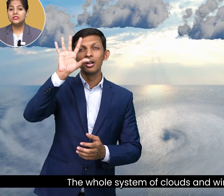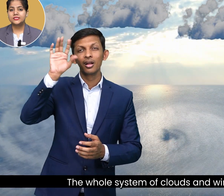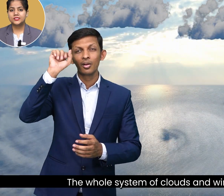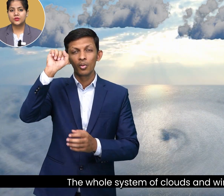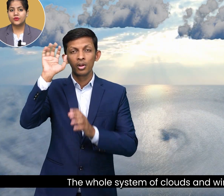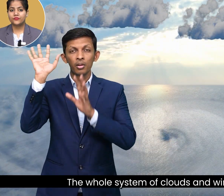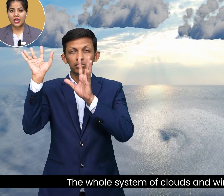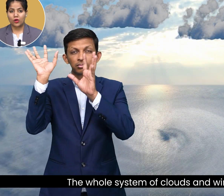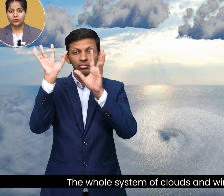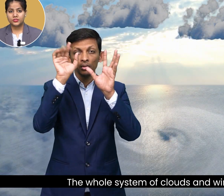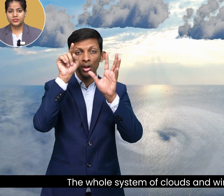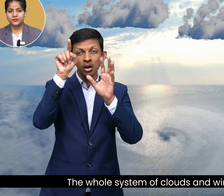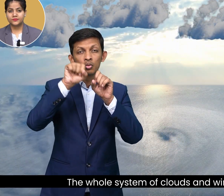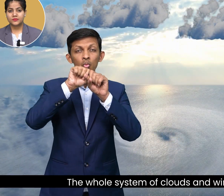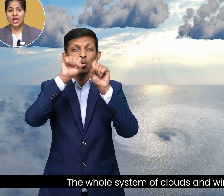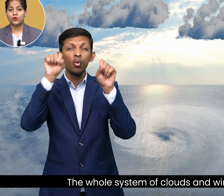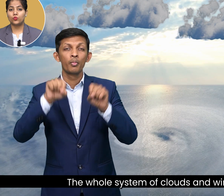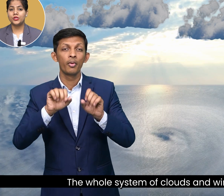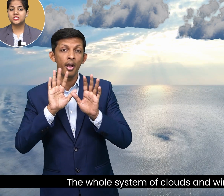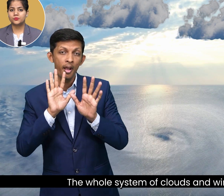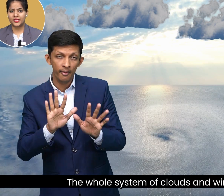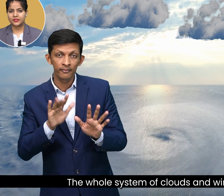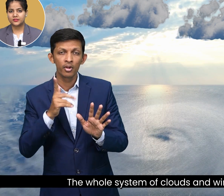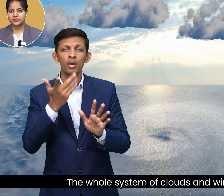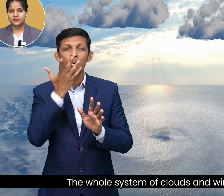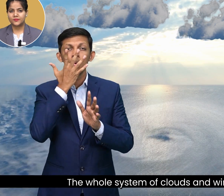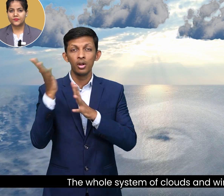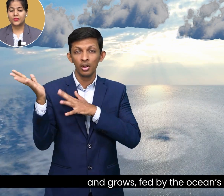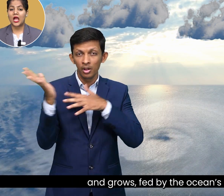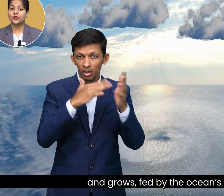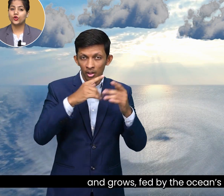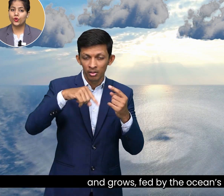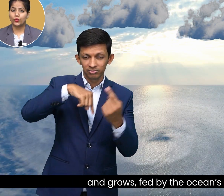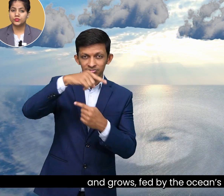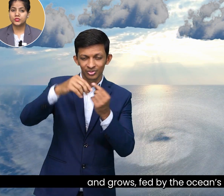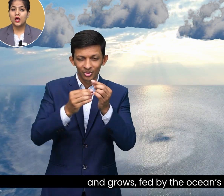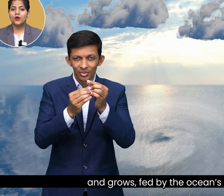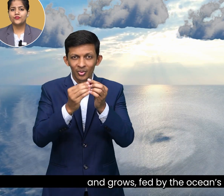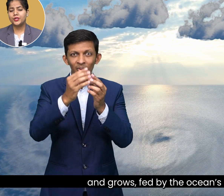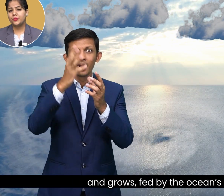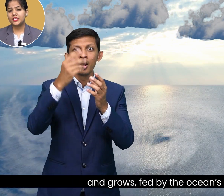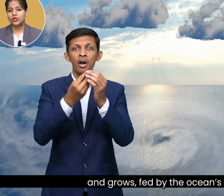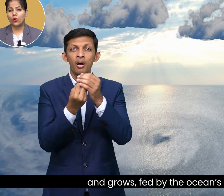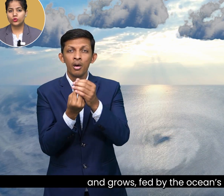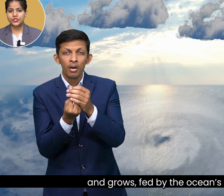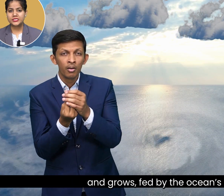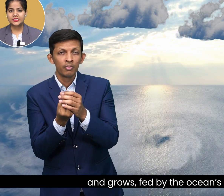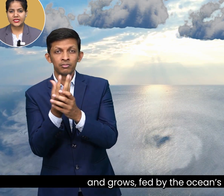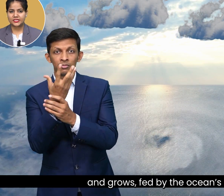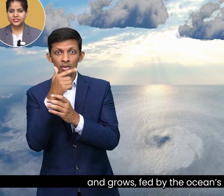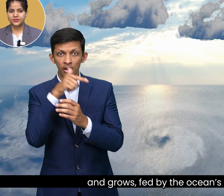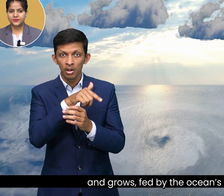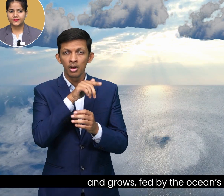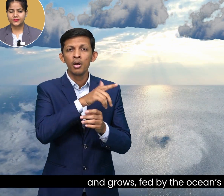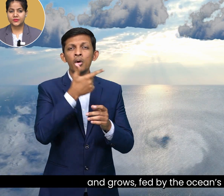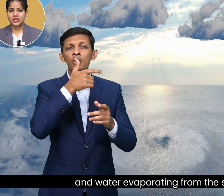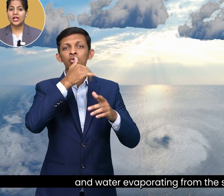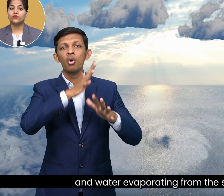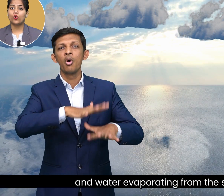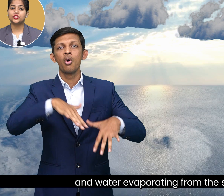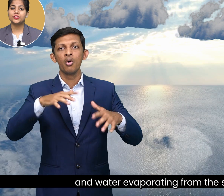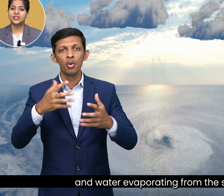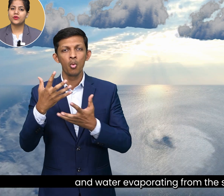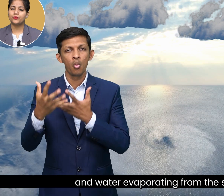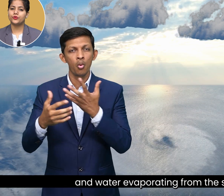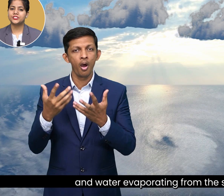The whole system of clouds and wind spins and grows, fed by the ocean's heat